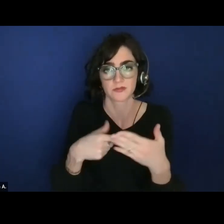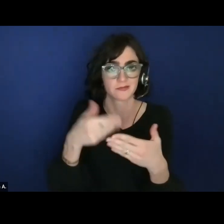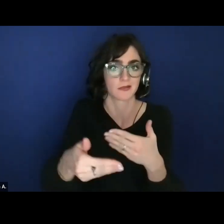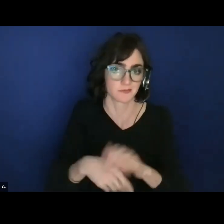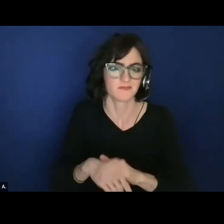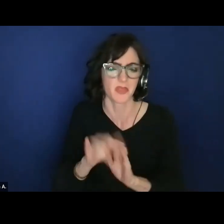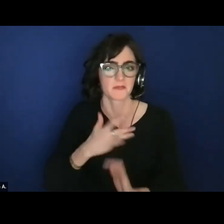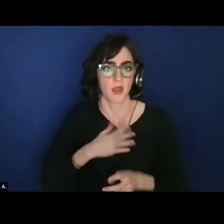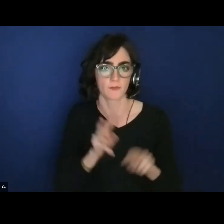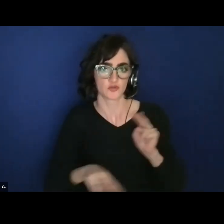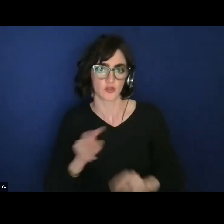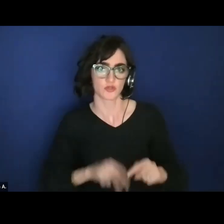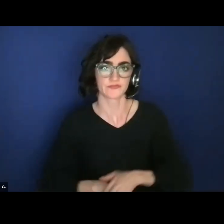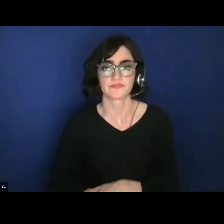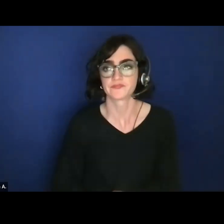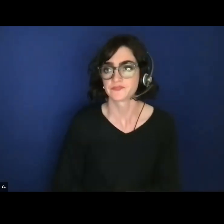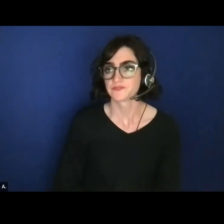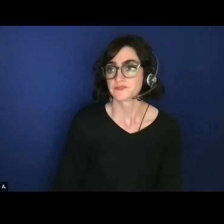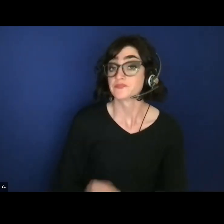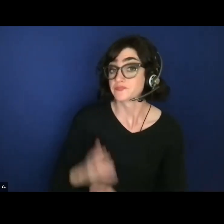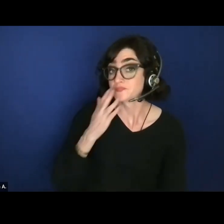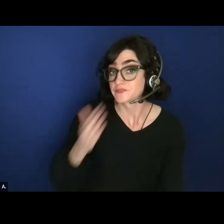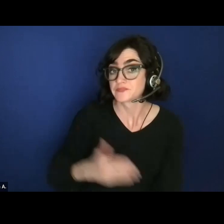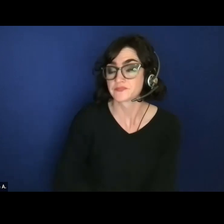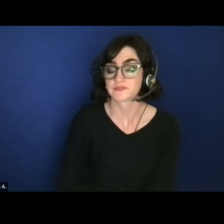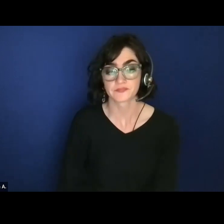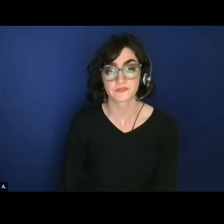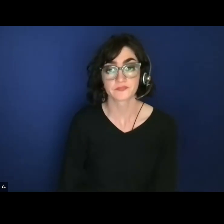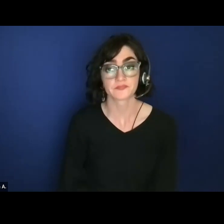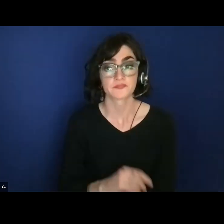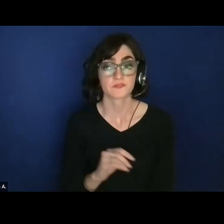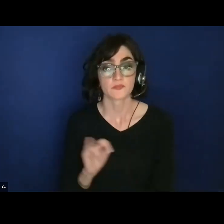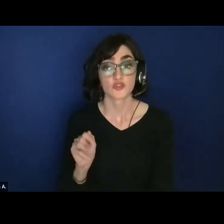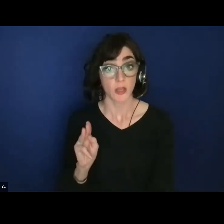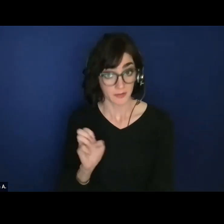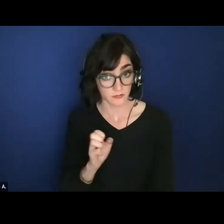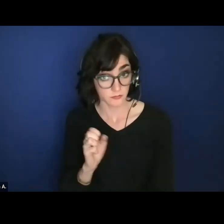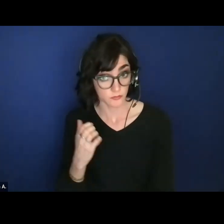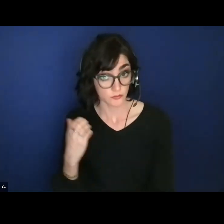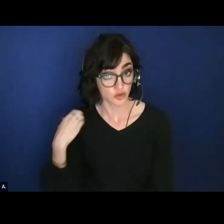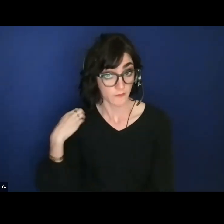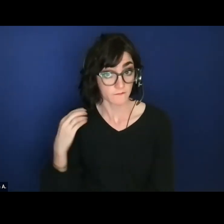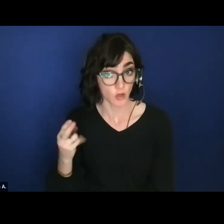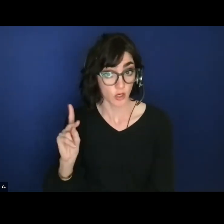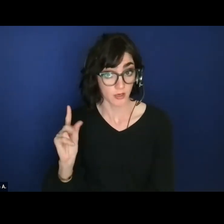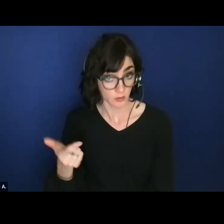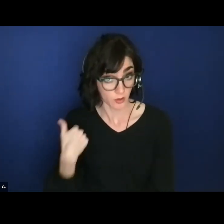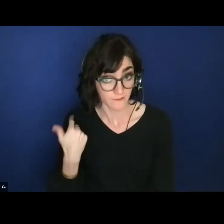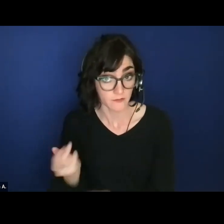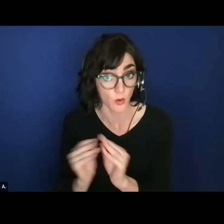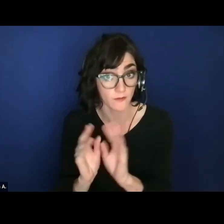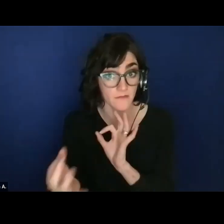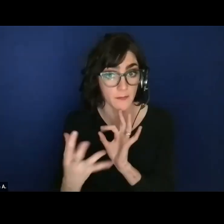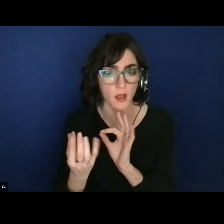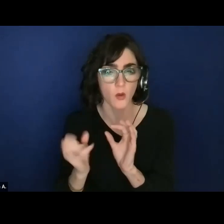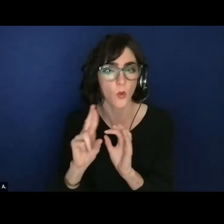observation. Thank you. Chief Harding, did you have any feedback on that, or is it a more clarifying question?